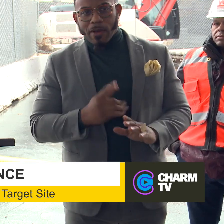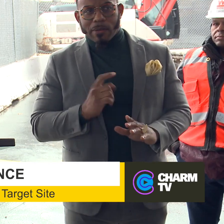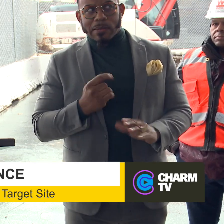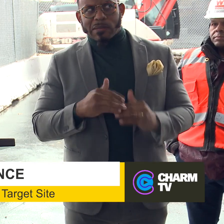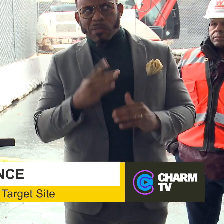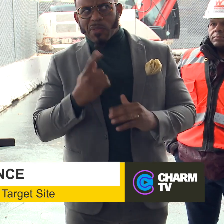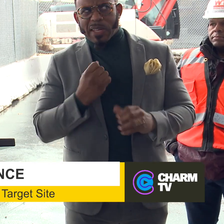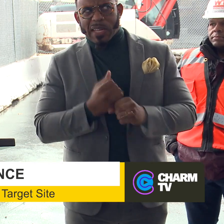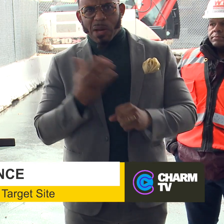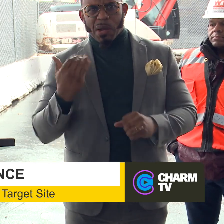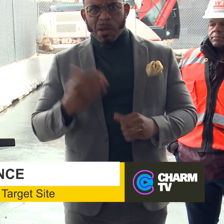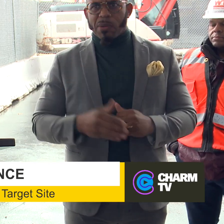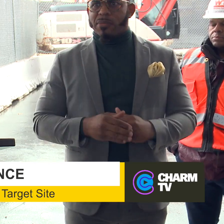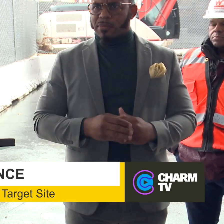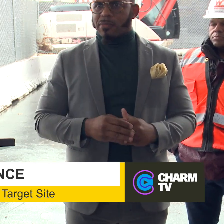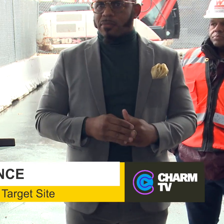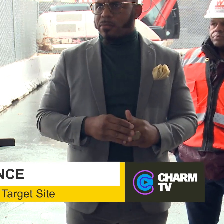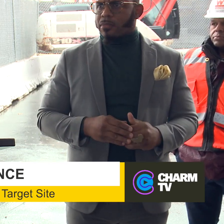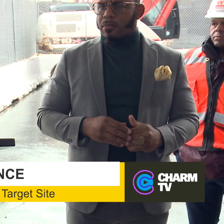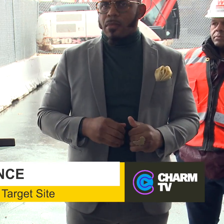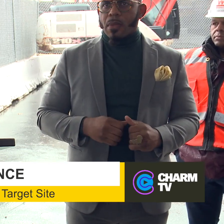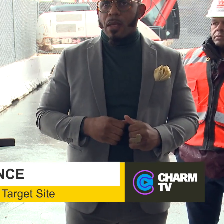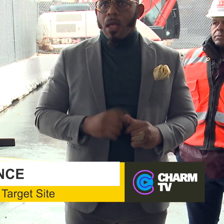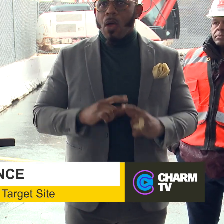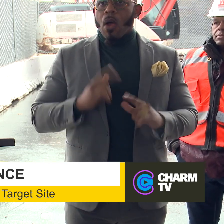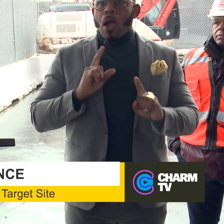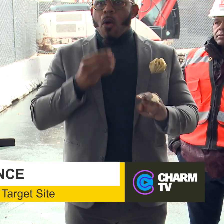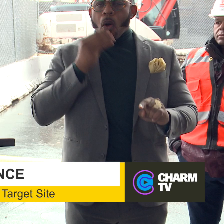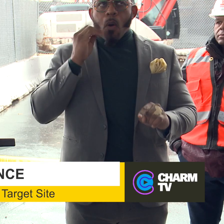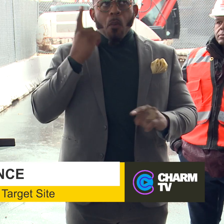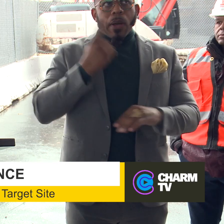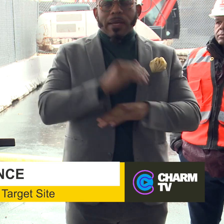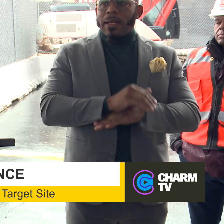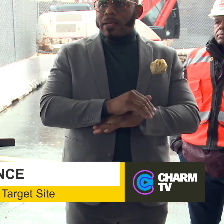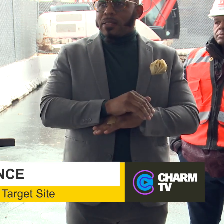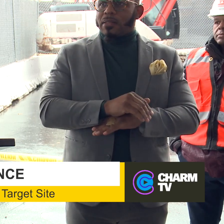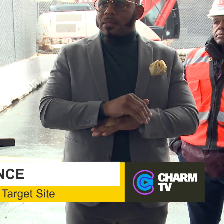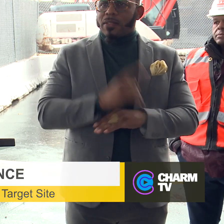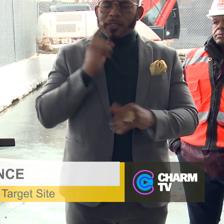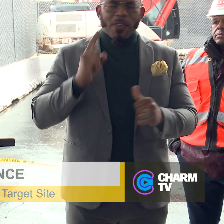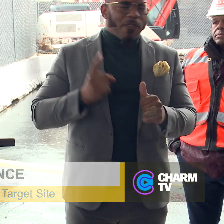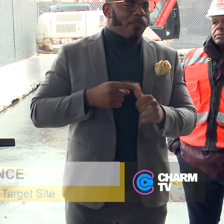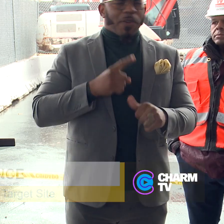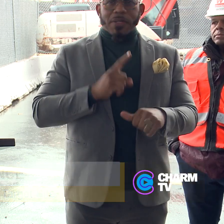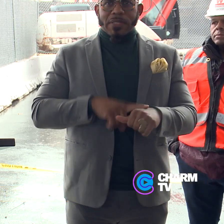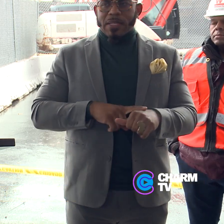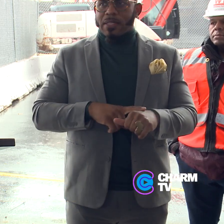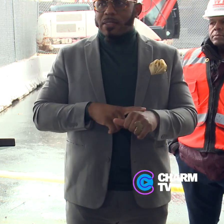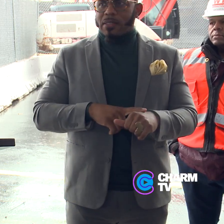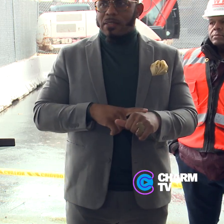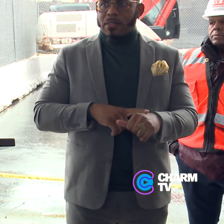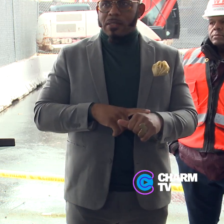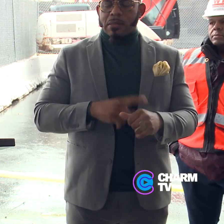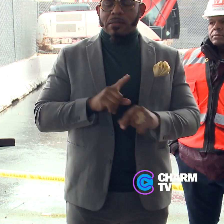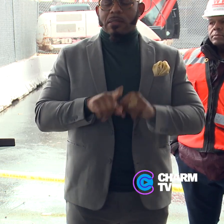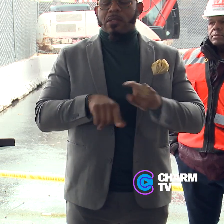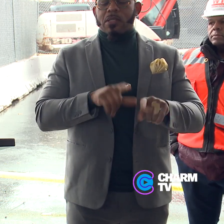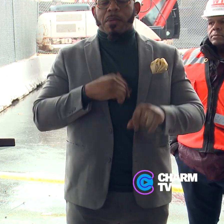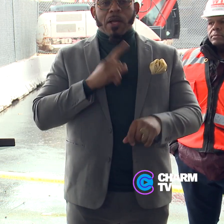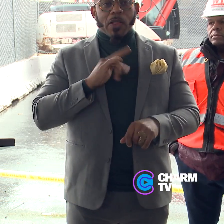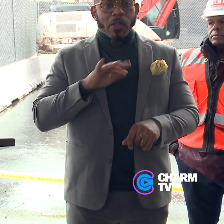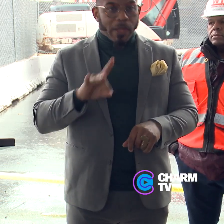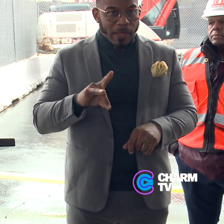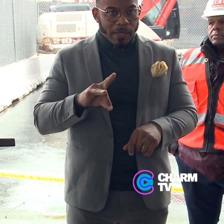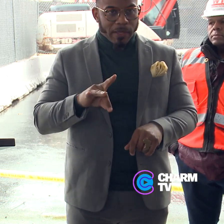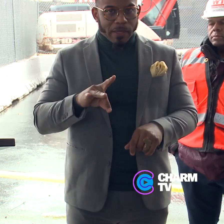little over a year ago, when I went home one night and for the first time quizzed my